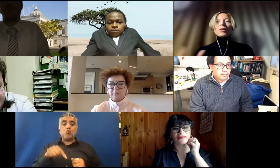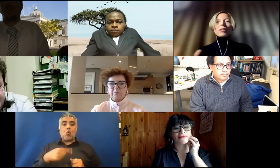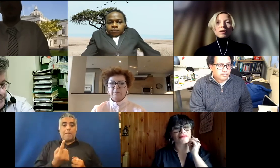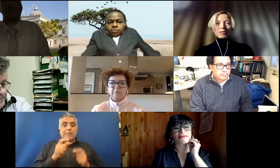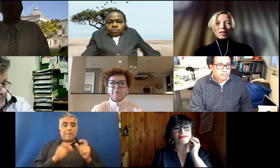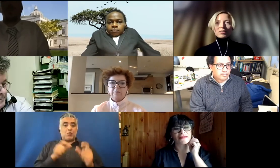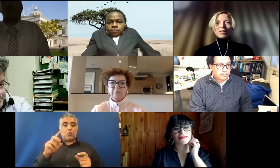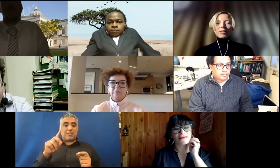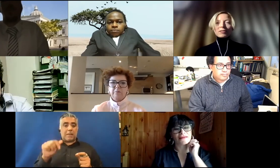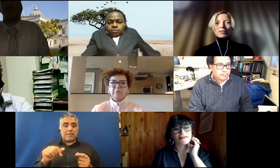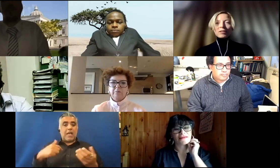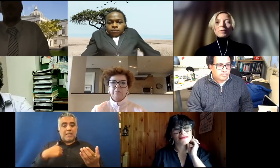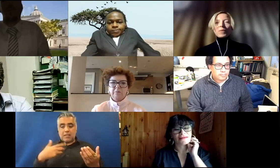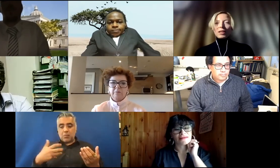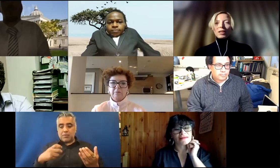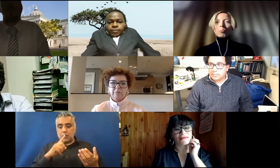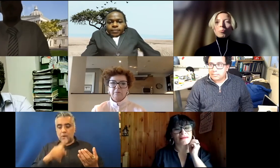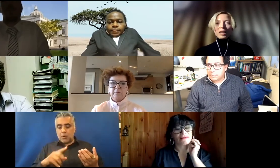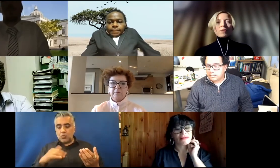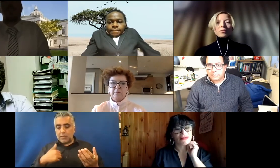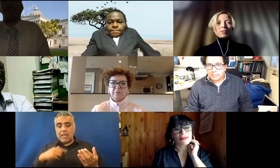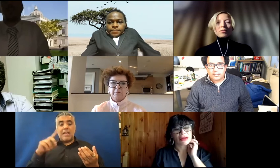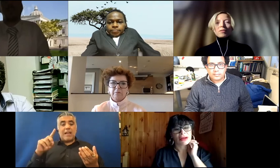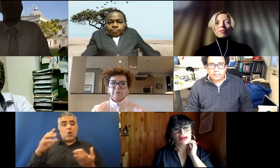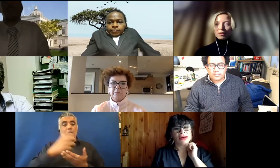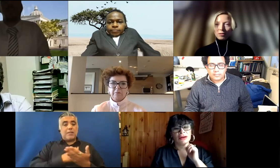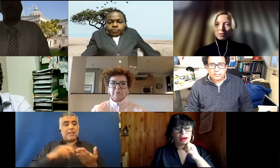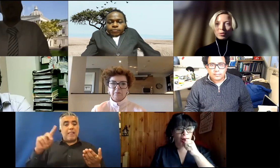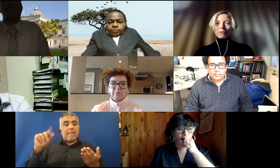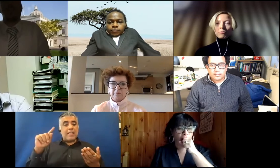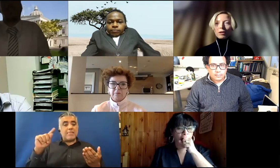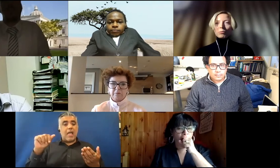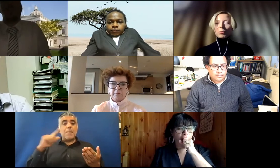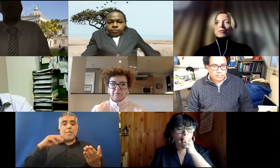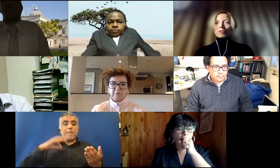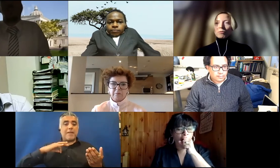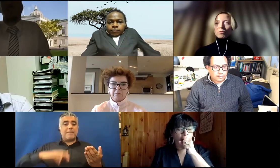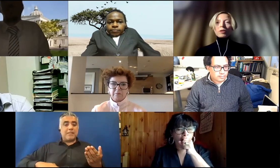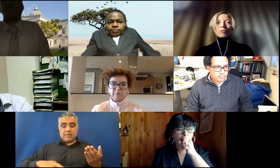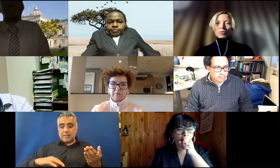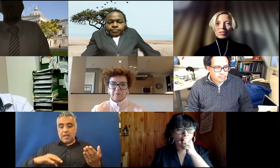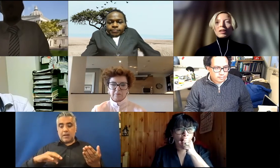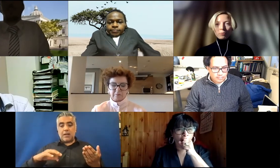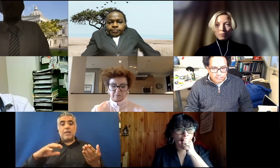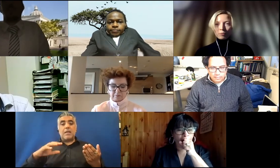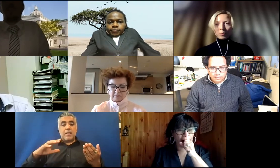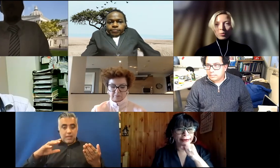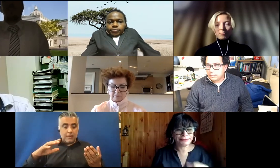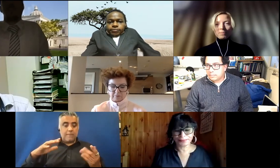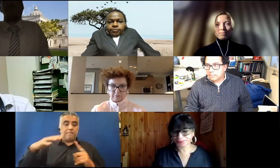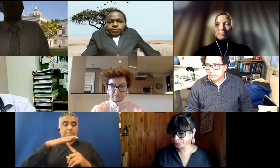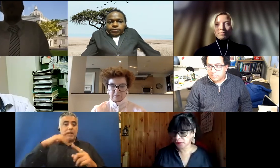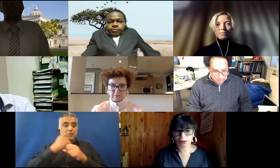So we are trying to make sure that the data collected can benefit the built environment for the sake